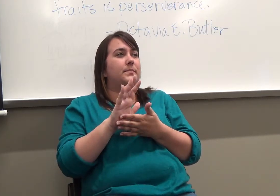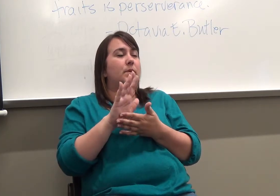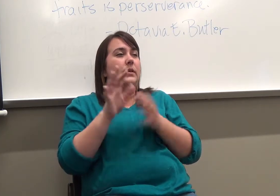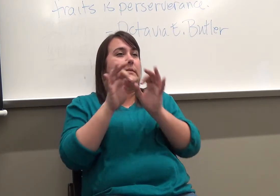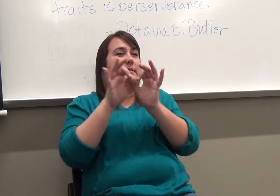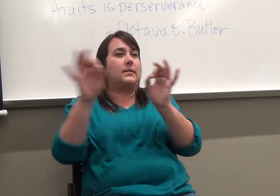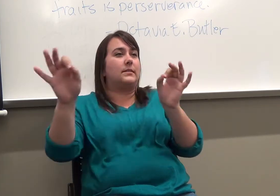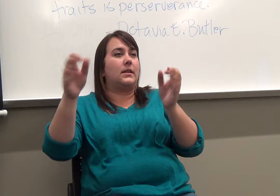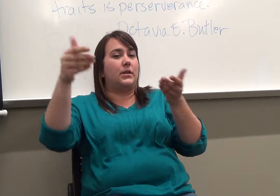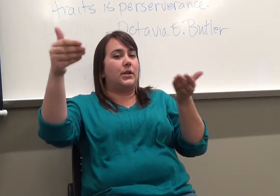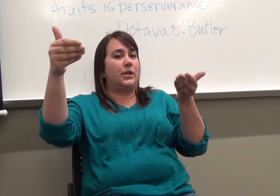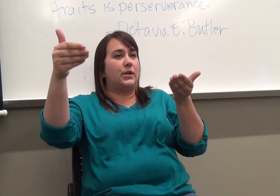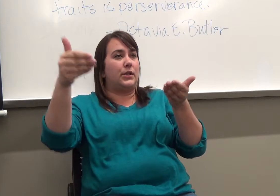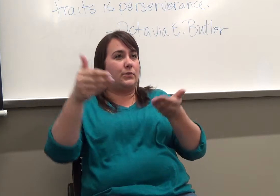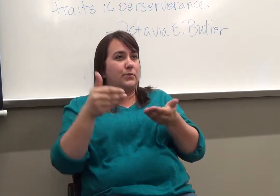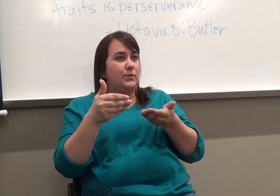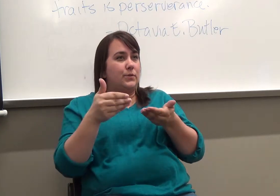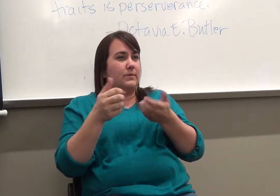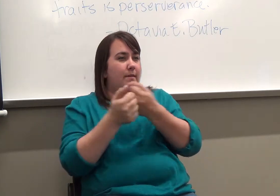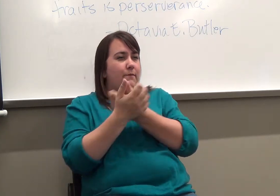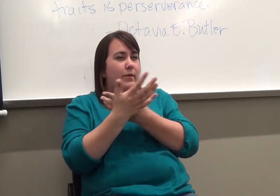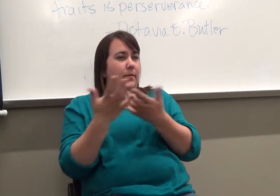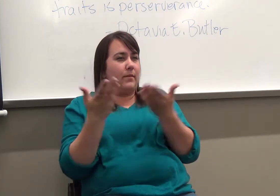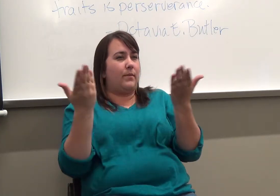introduces everything?